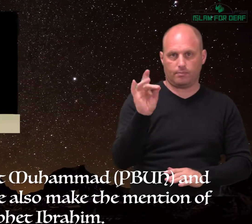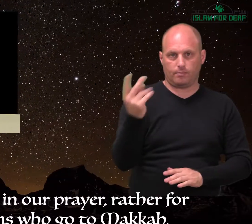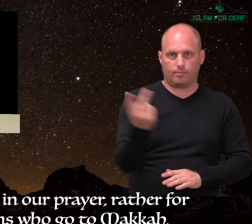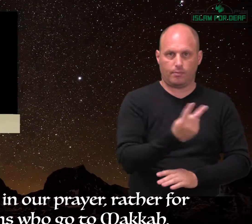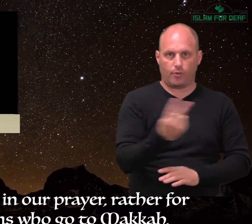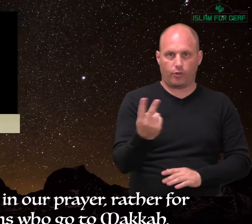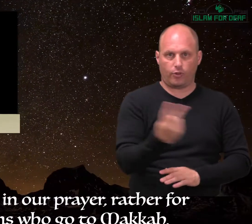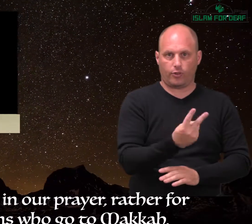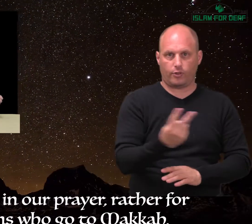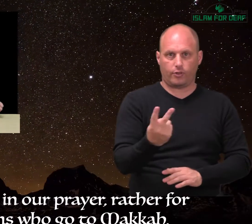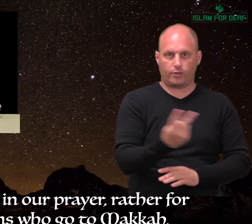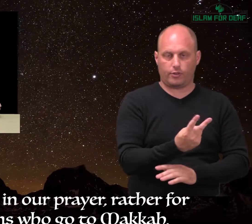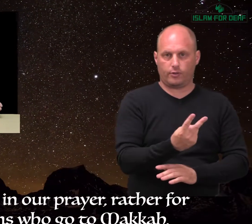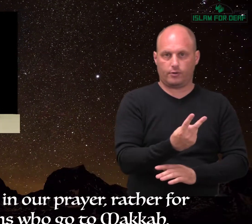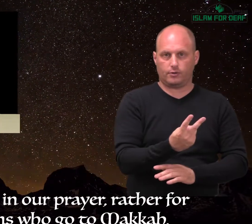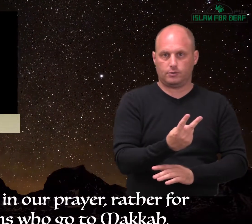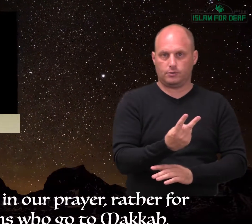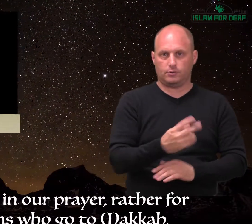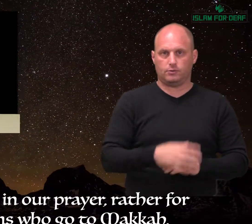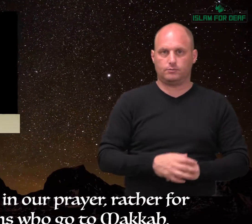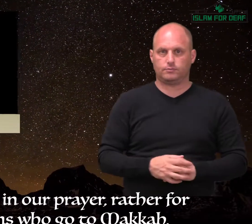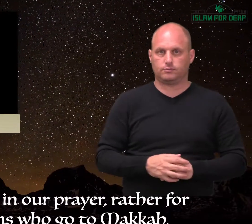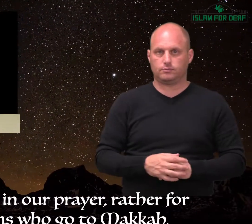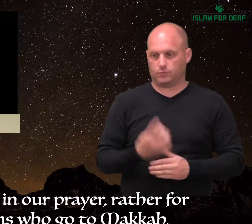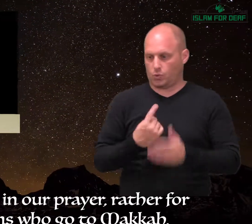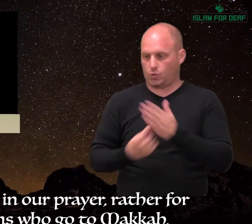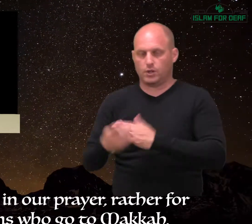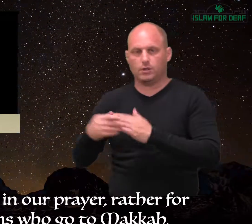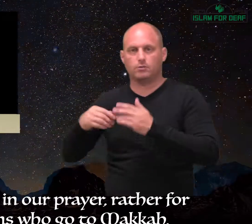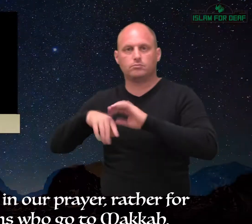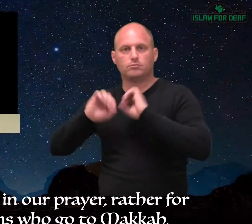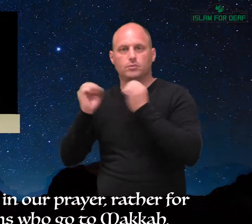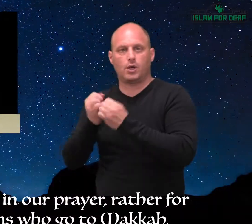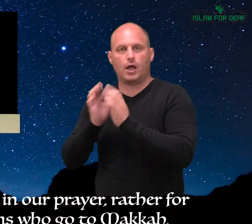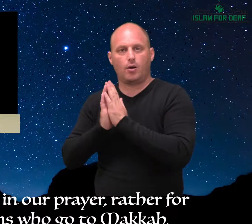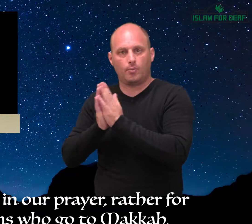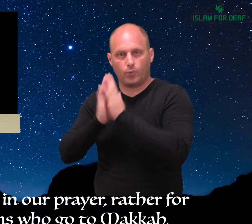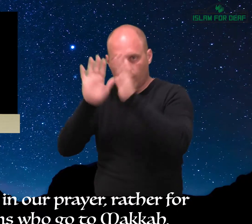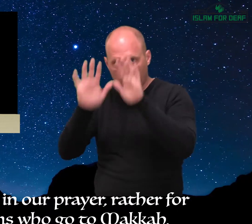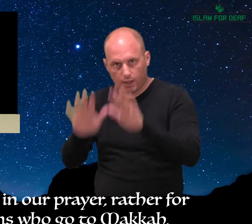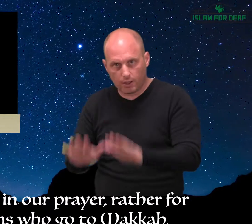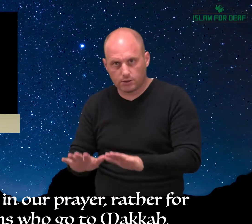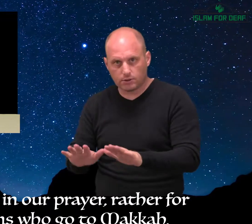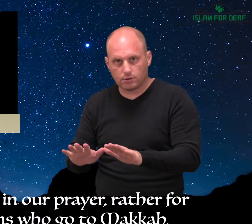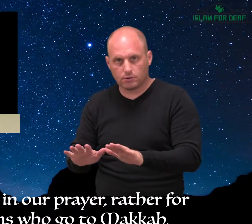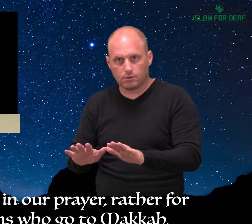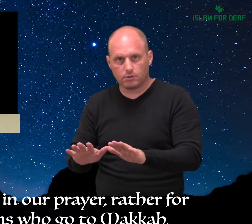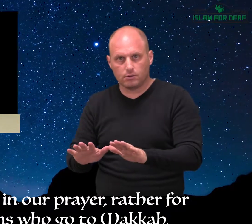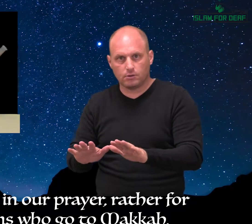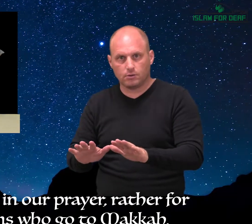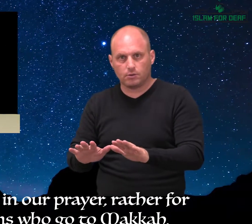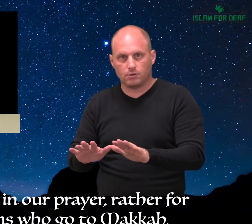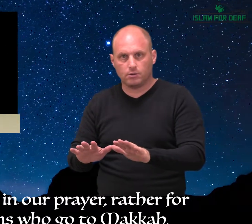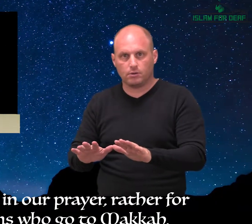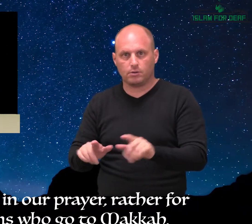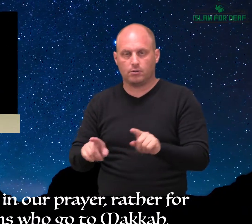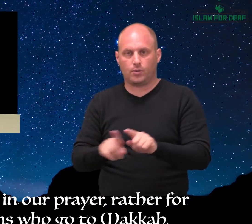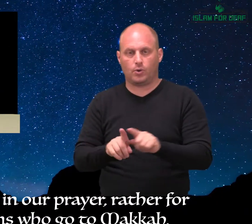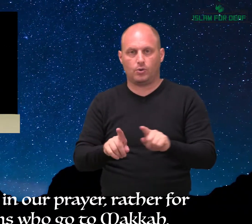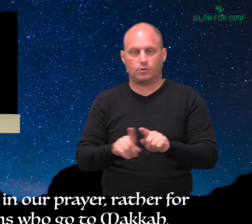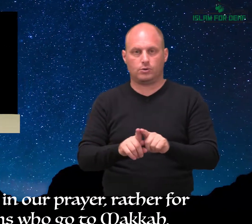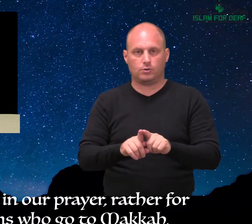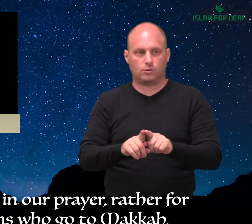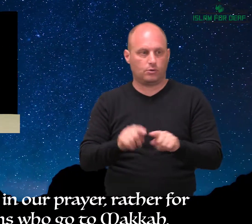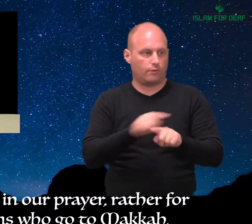And this is not only in our prayer, rather for those